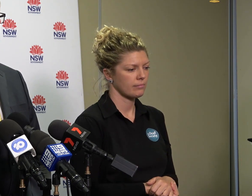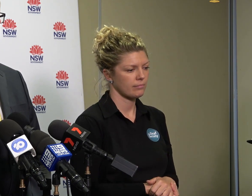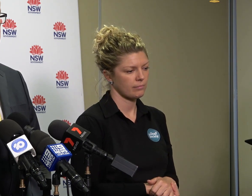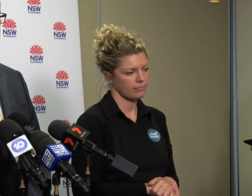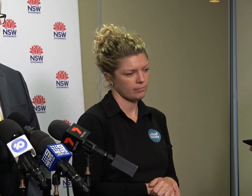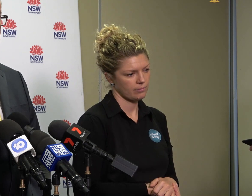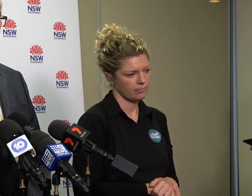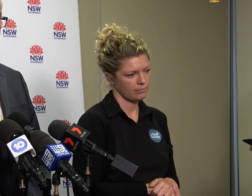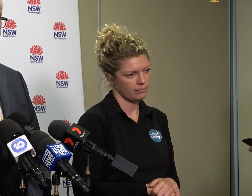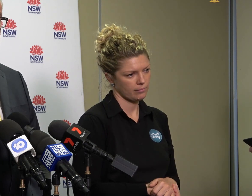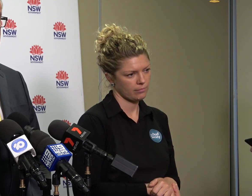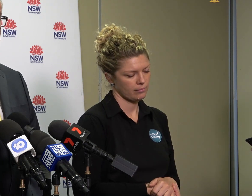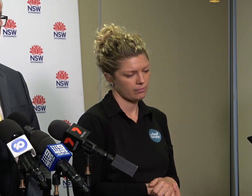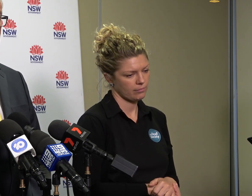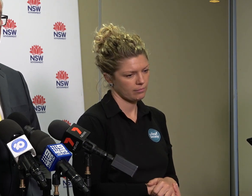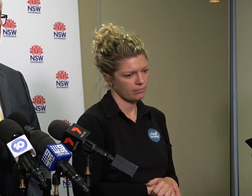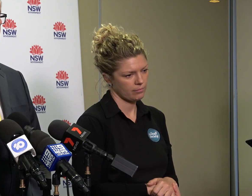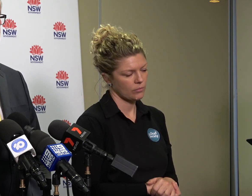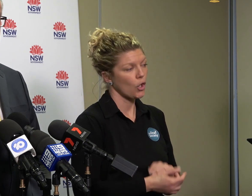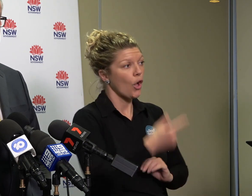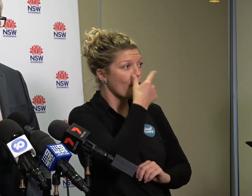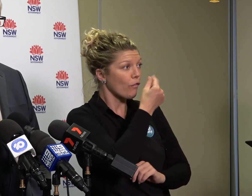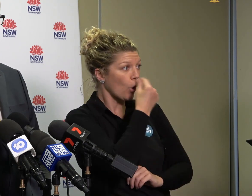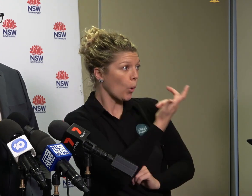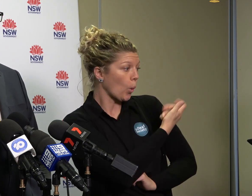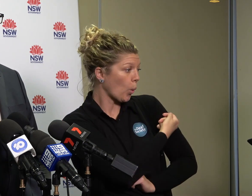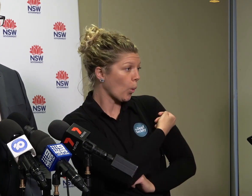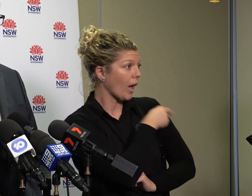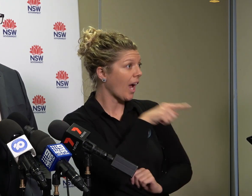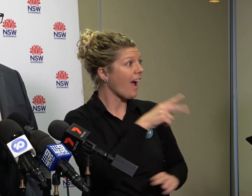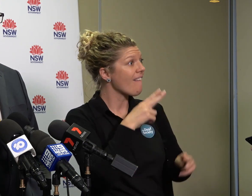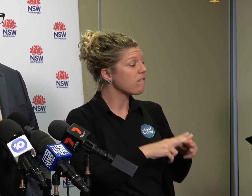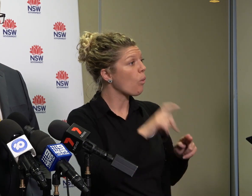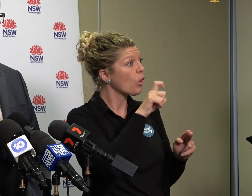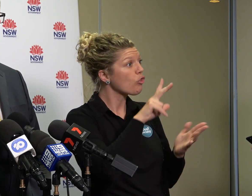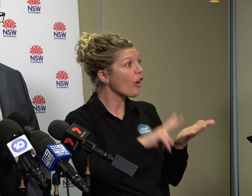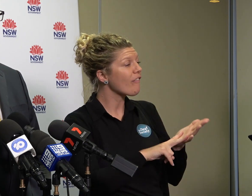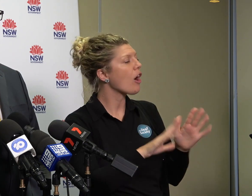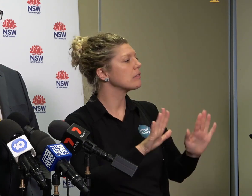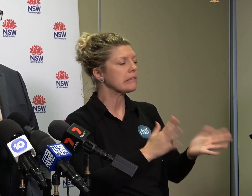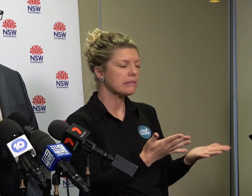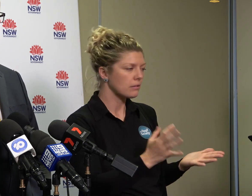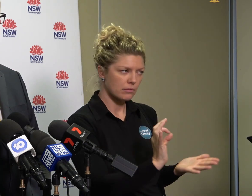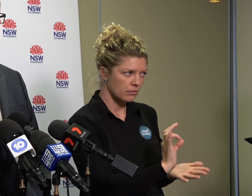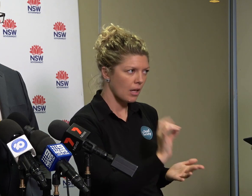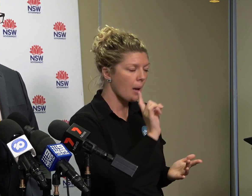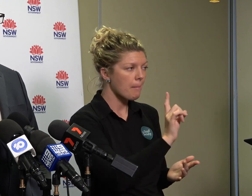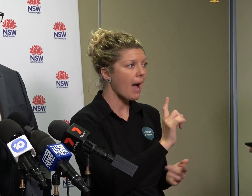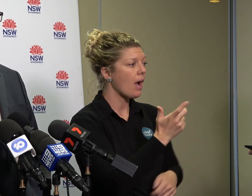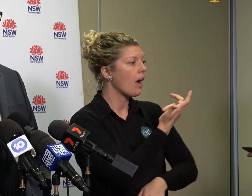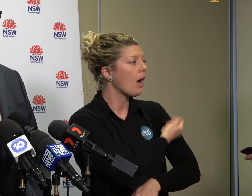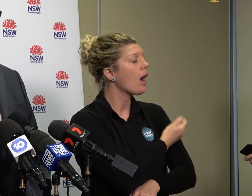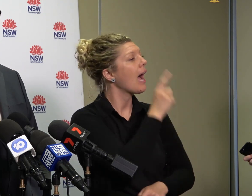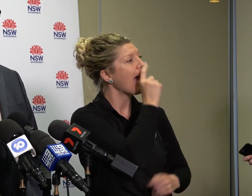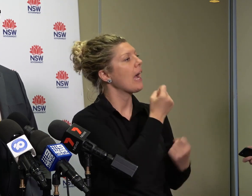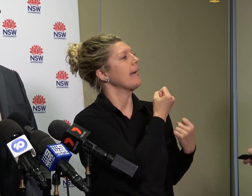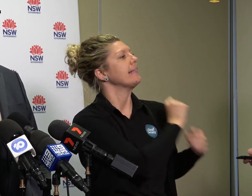flu vaccination is not a vaccination for COVID-19, but it does actually build your resilience